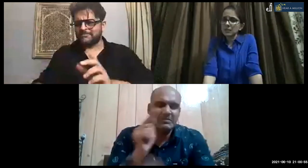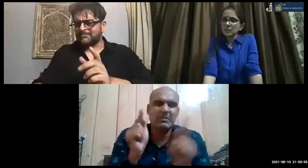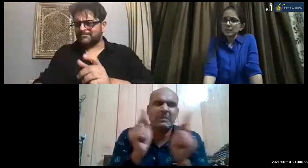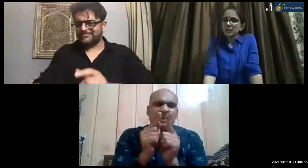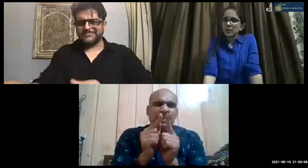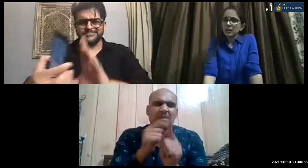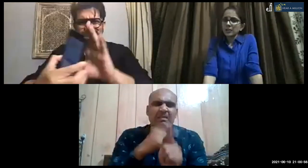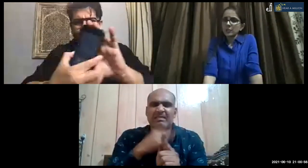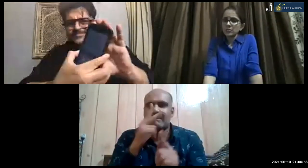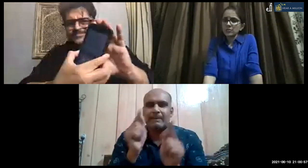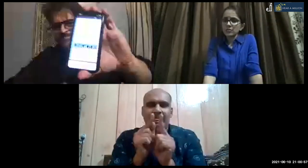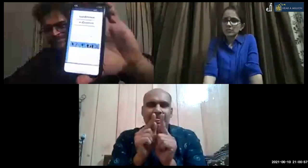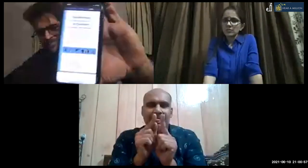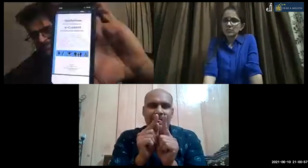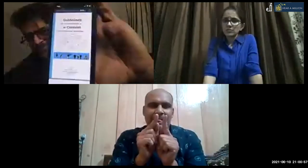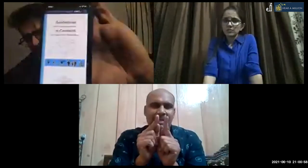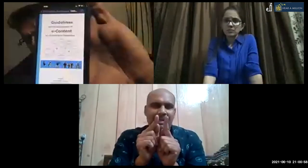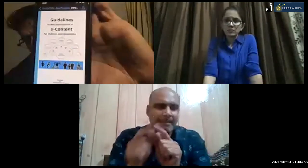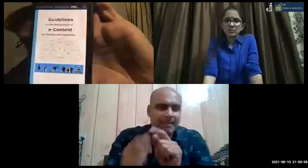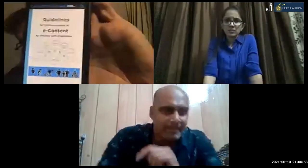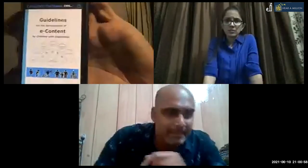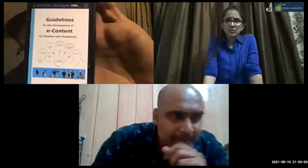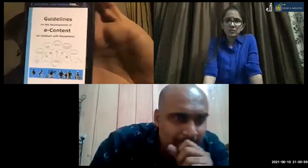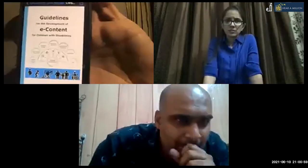been news.